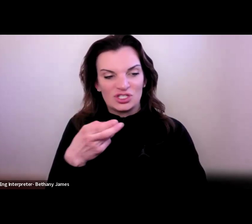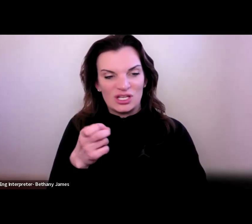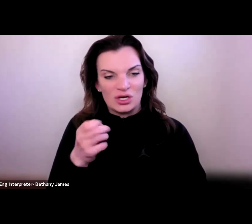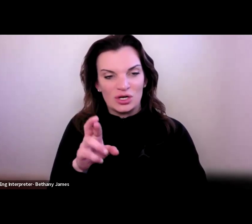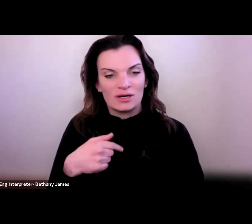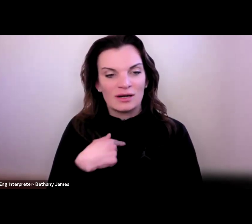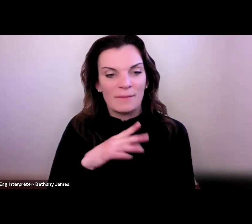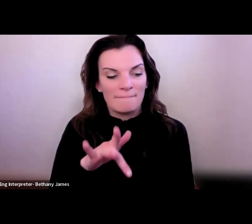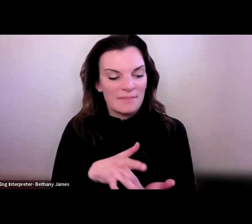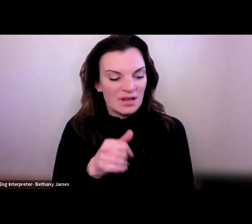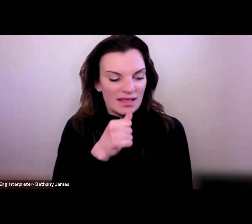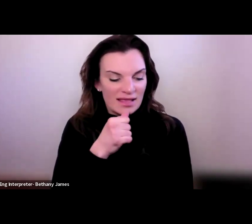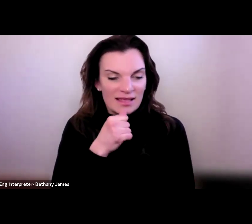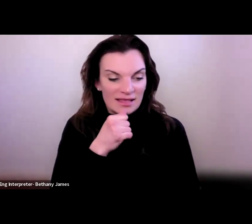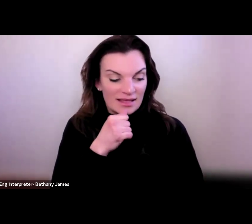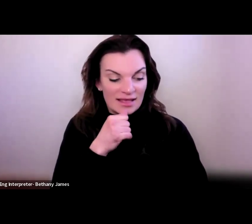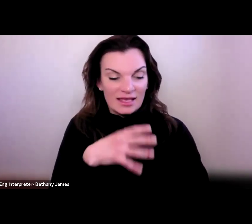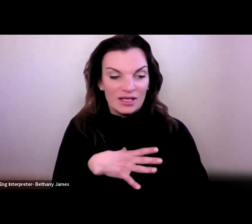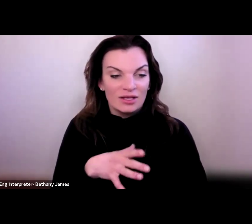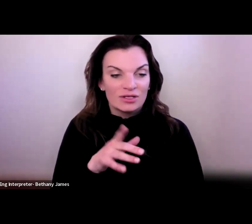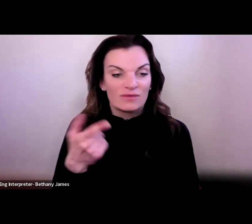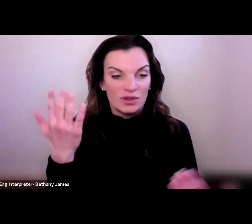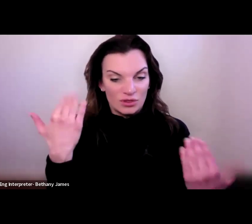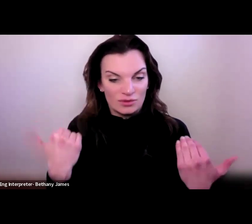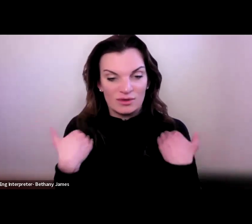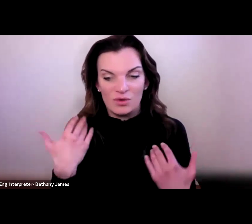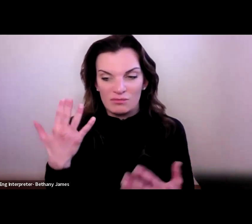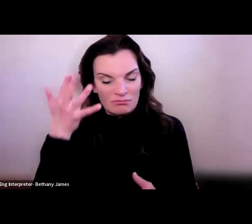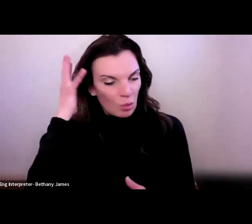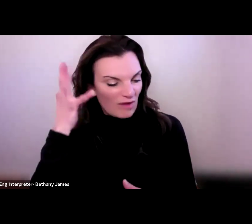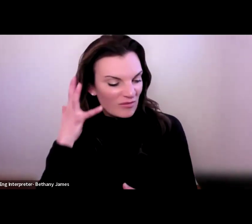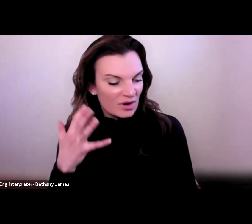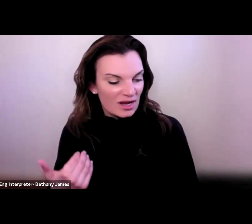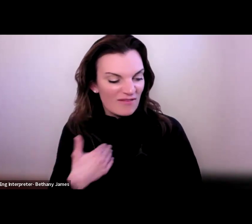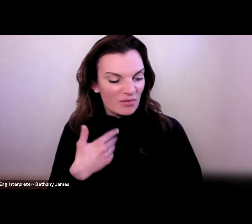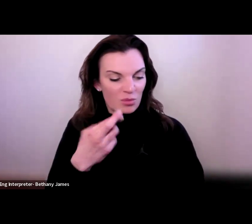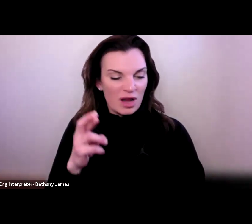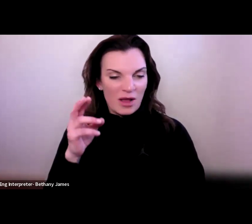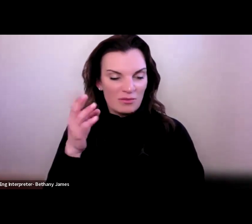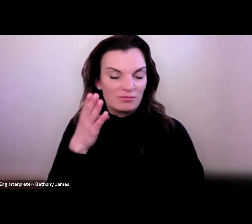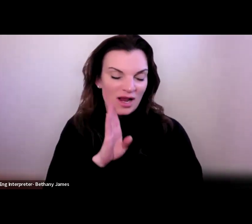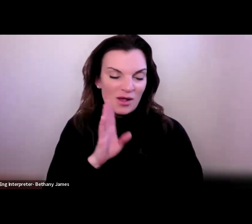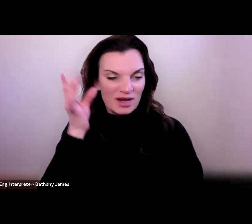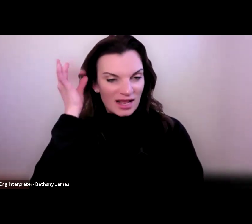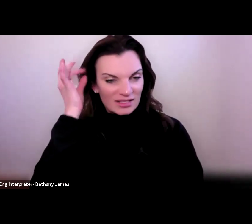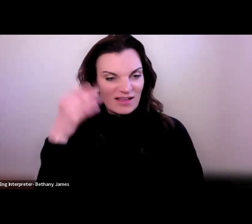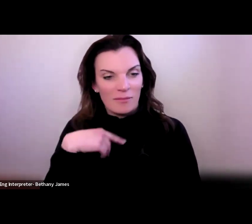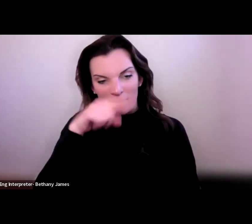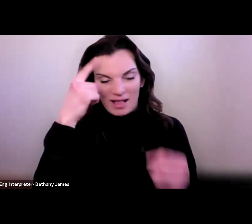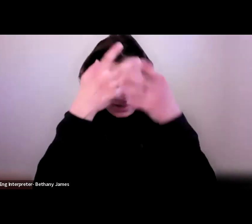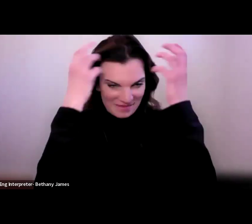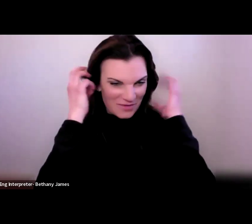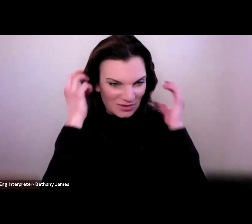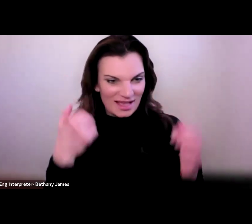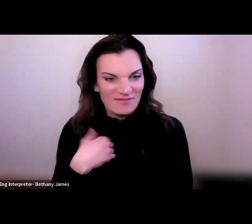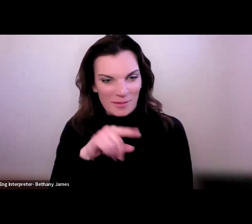a middle-aged Filipino-American woman with shoulder-length wavy brown hair. I have brown eyes, and I have black headphones on, a